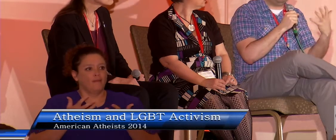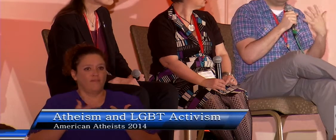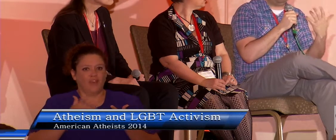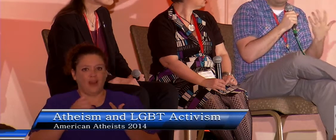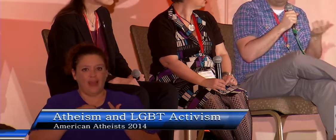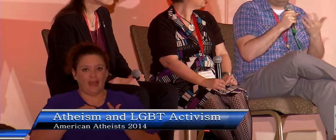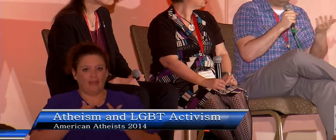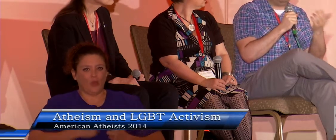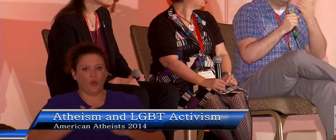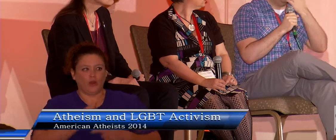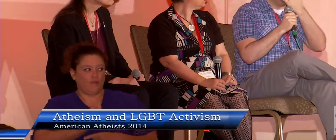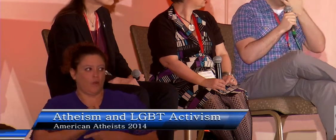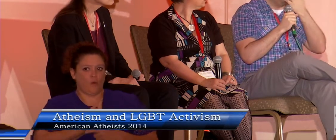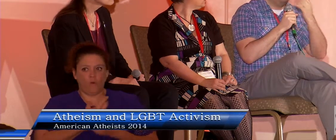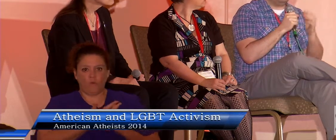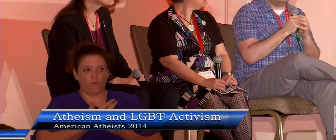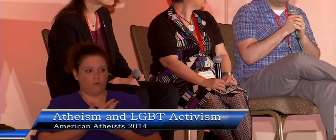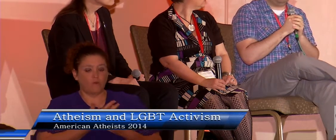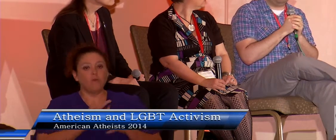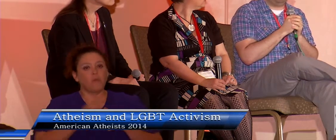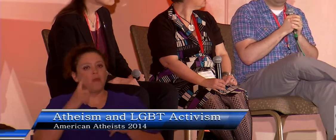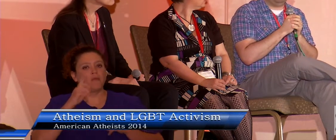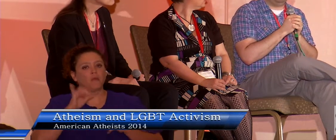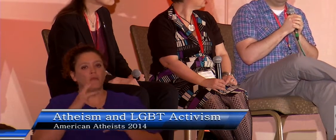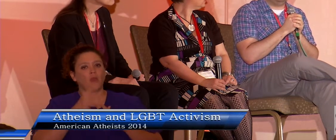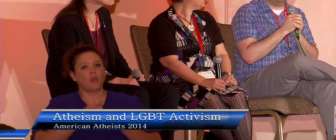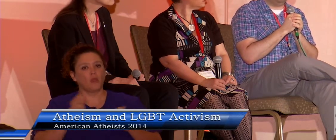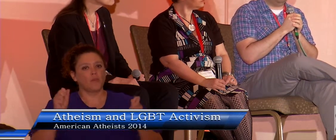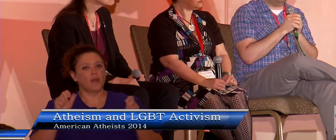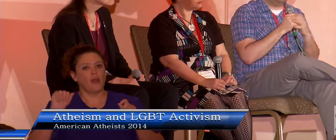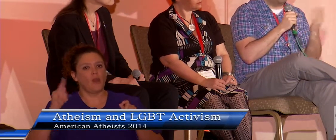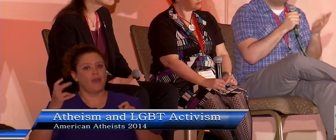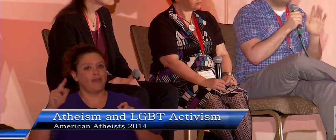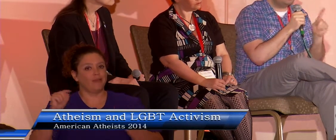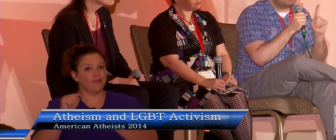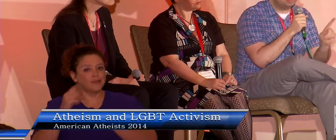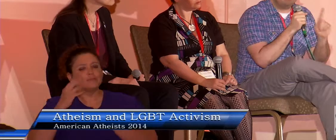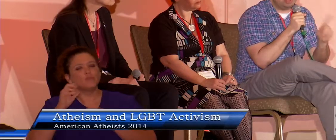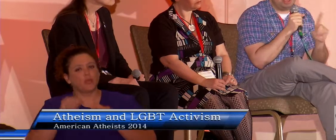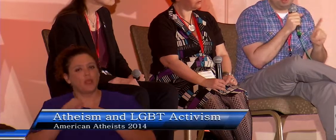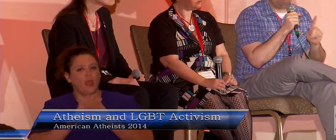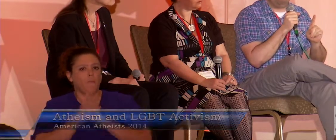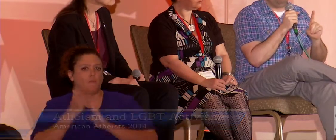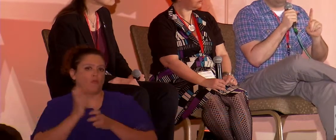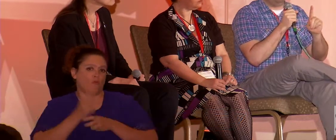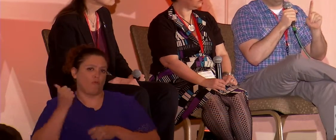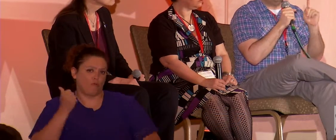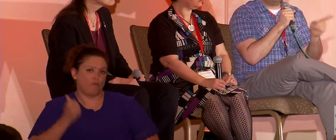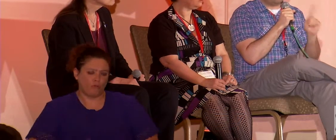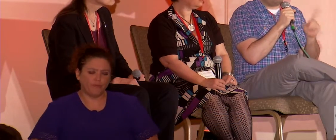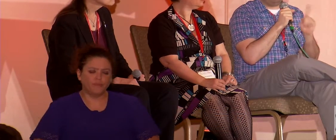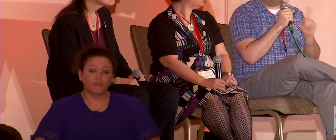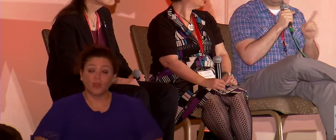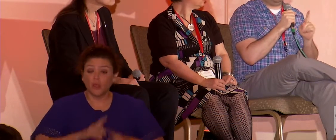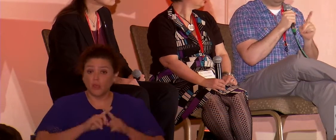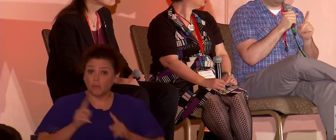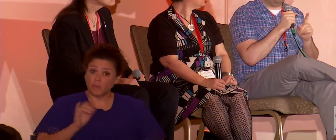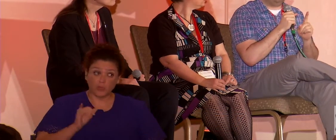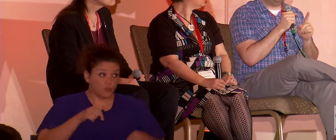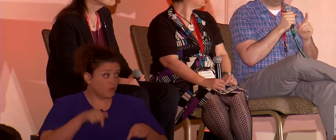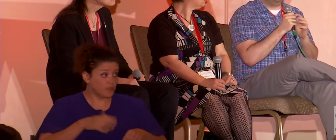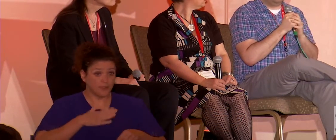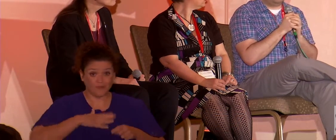So that's why I think that coming out atheist experience is much harder. But at the same time, this is my first